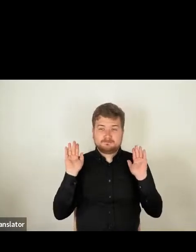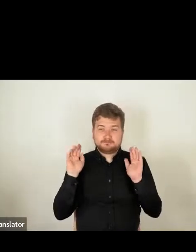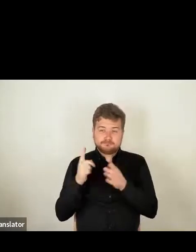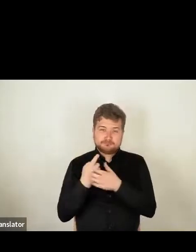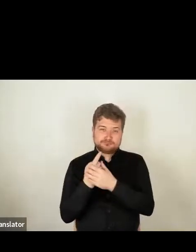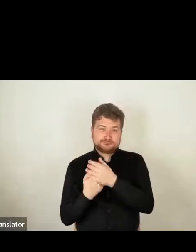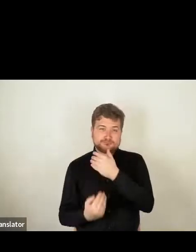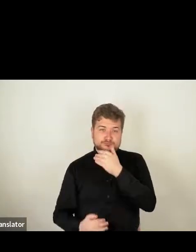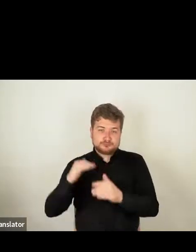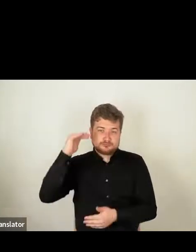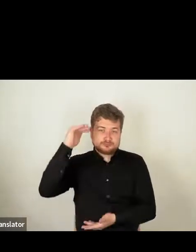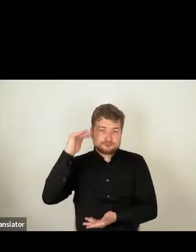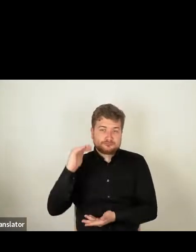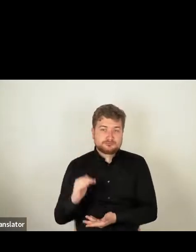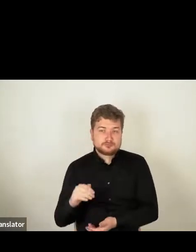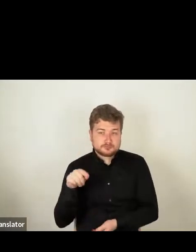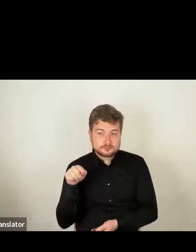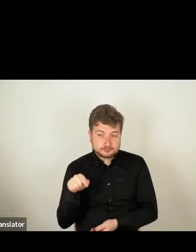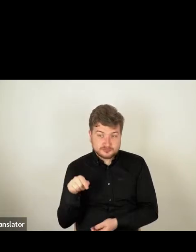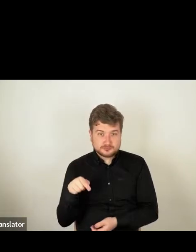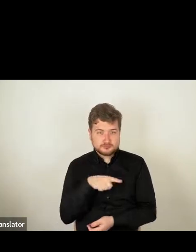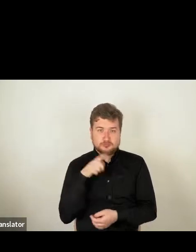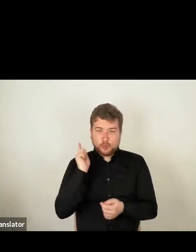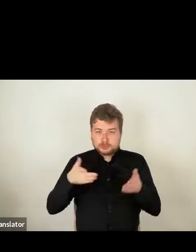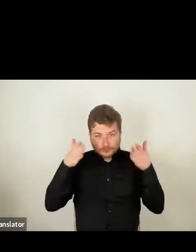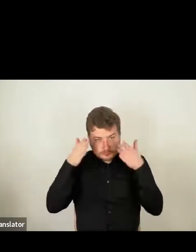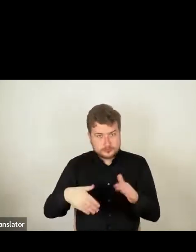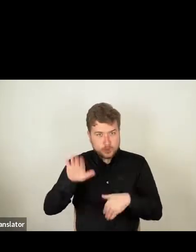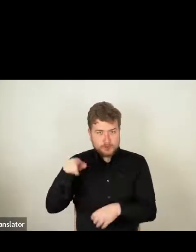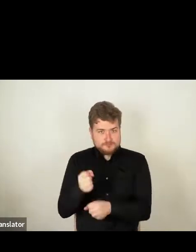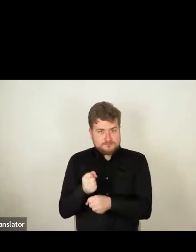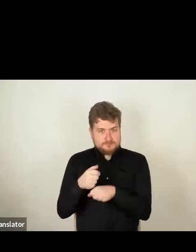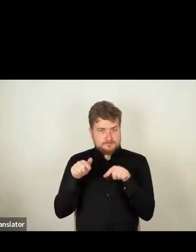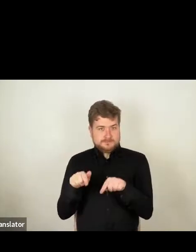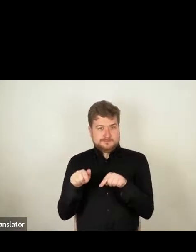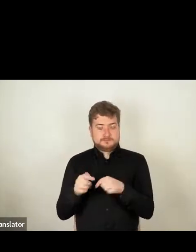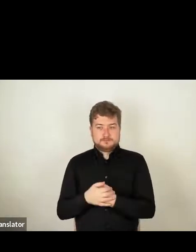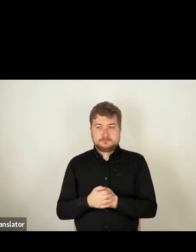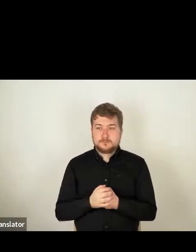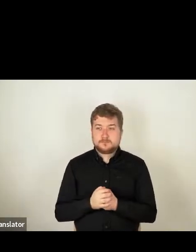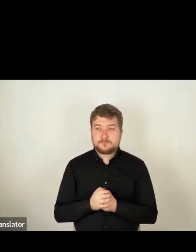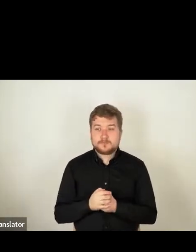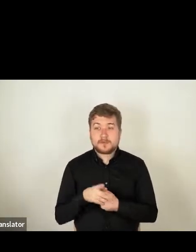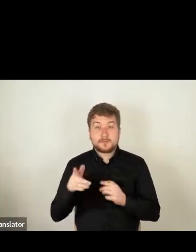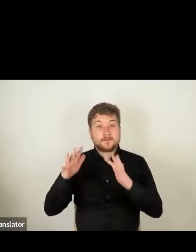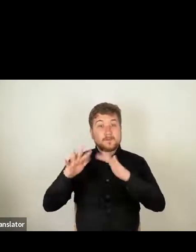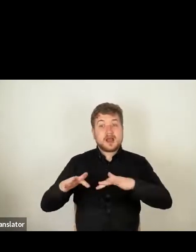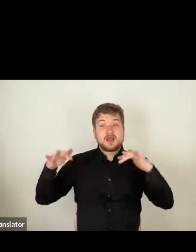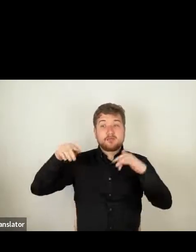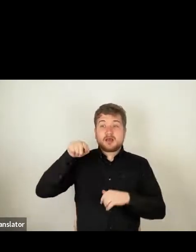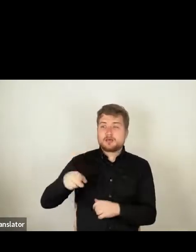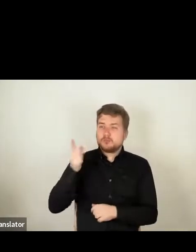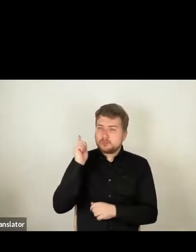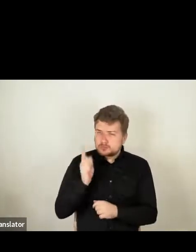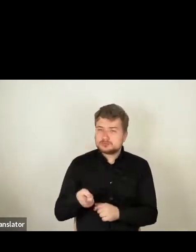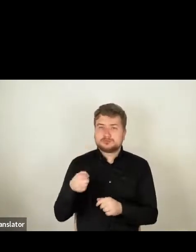deal with that, and we need to look again, as we heard earlier on, that parliaments need to be a safe place.